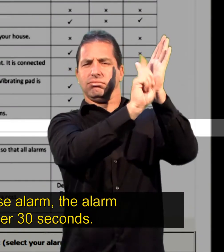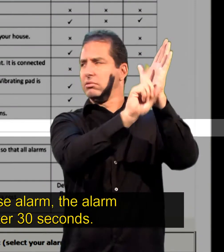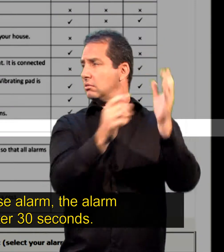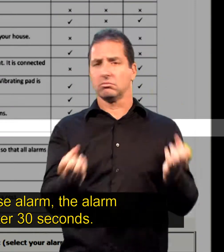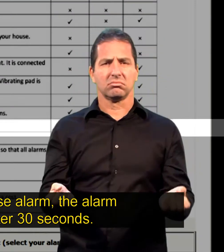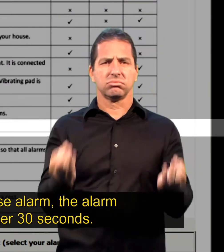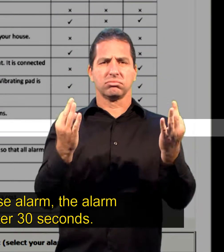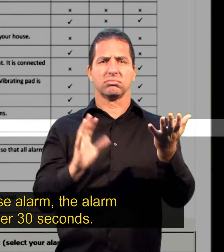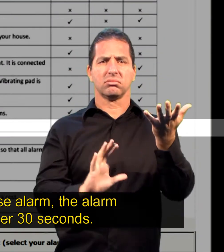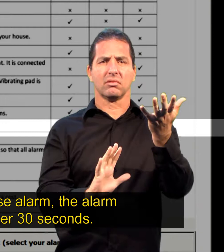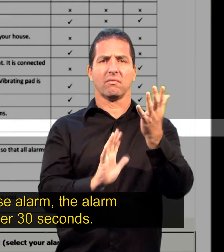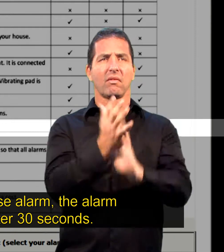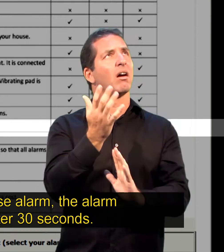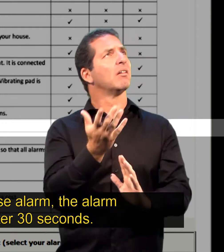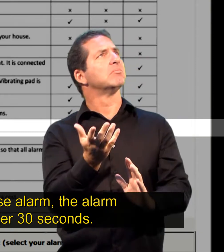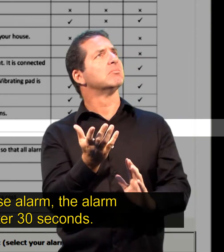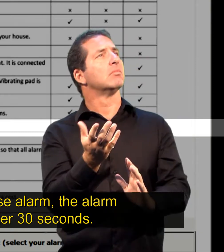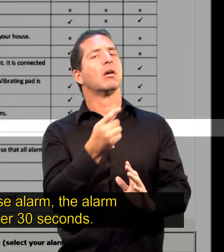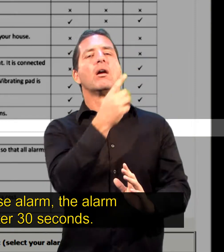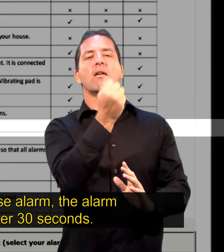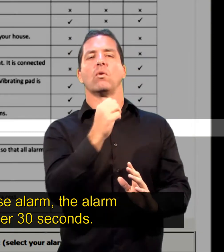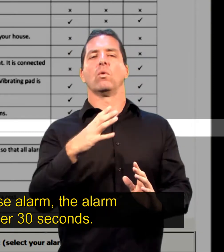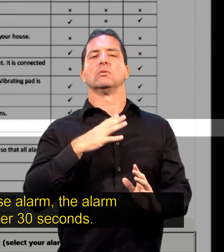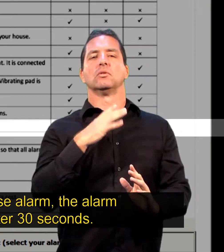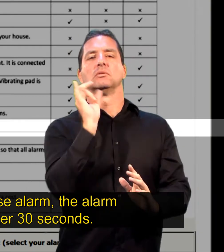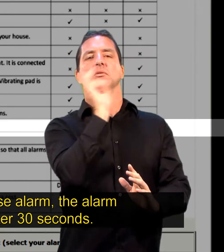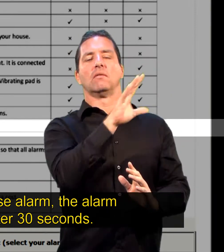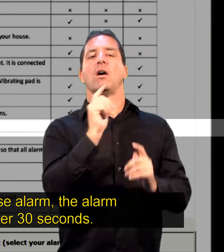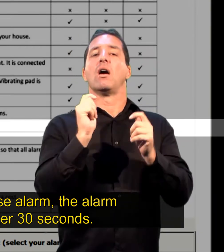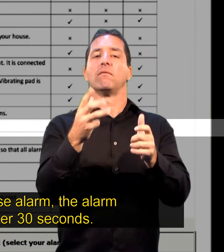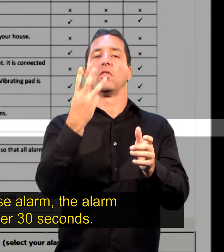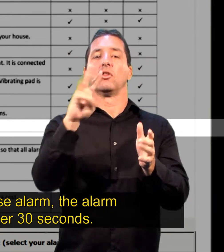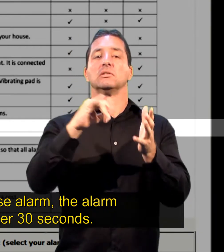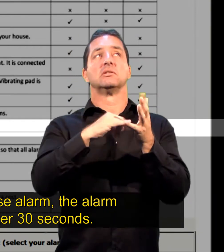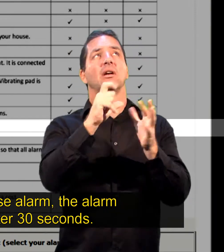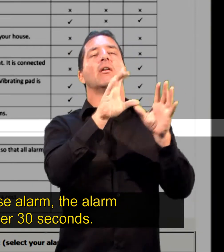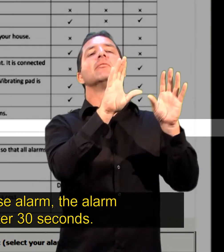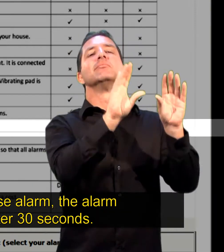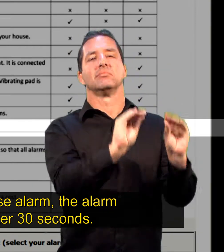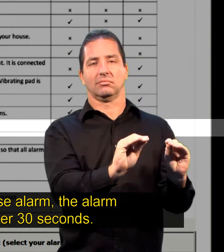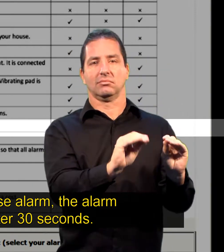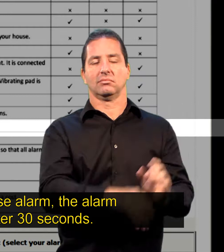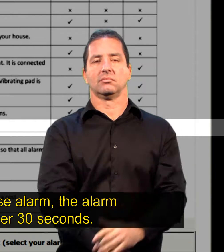If there is a false alarm, the alarm will stop after 30 seconds.